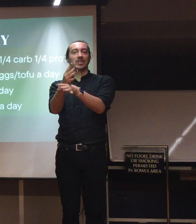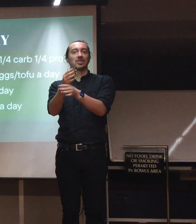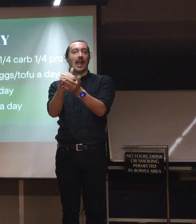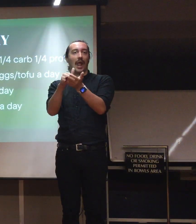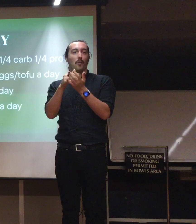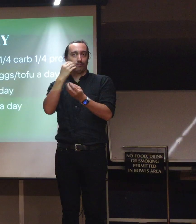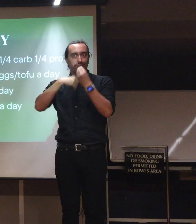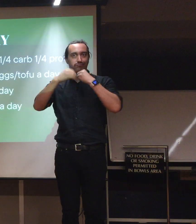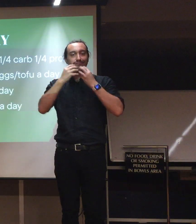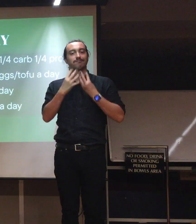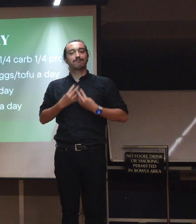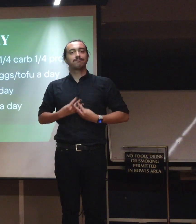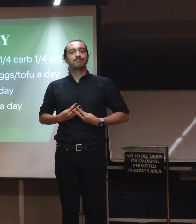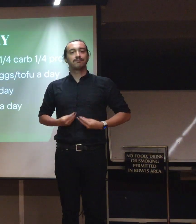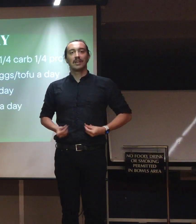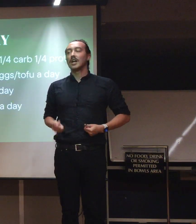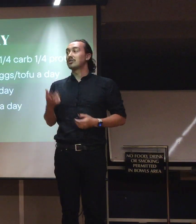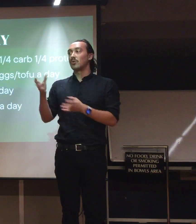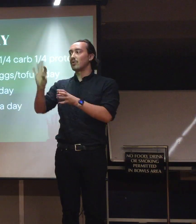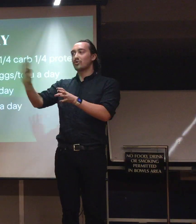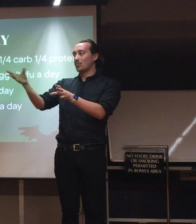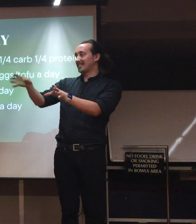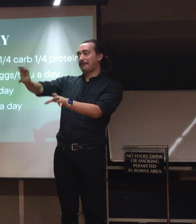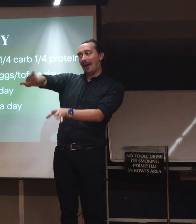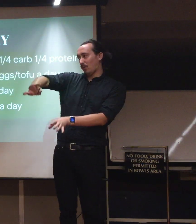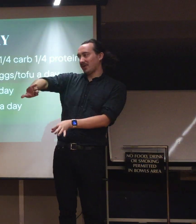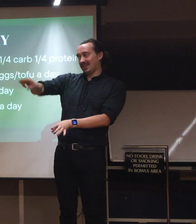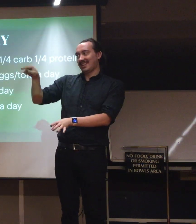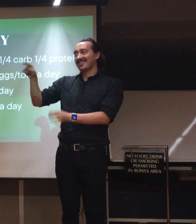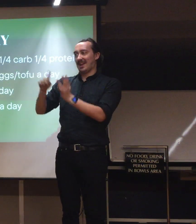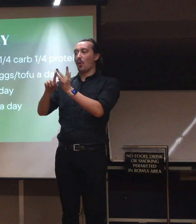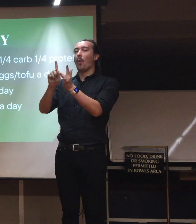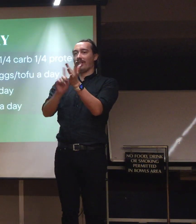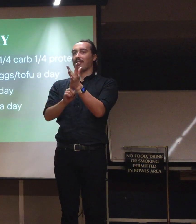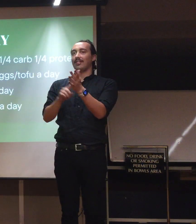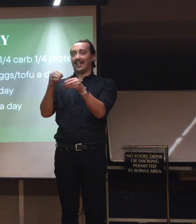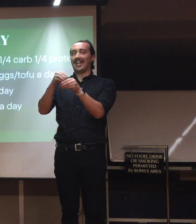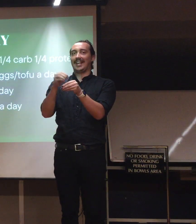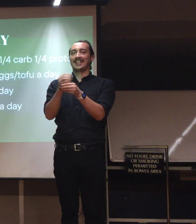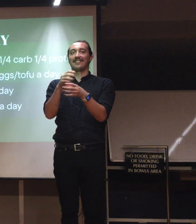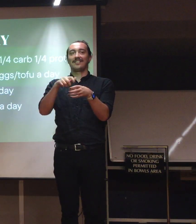So don't tip it out. It's good for you. Yes.